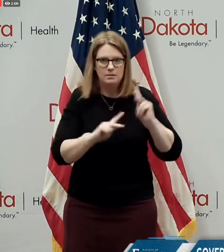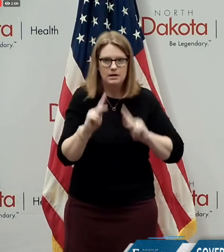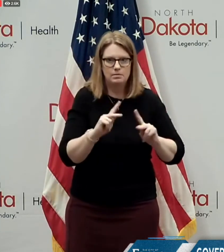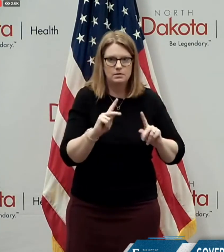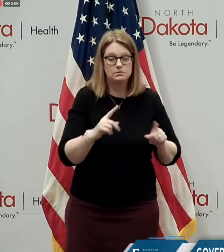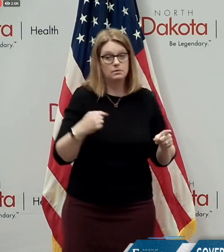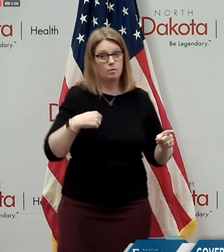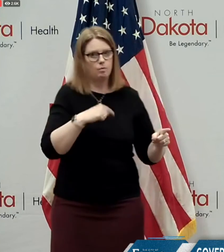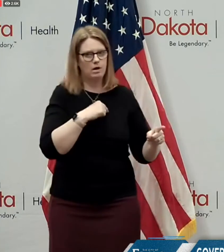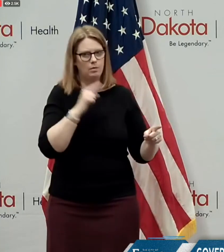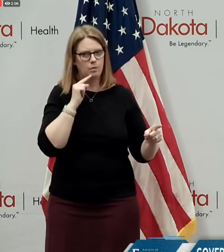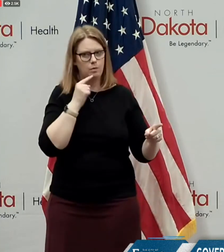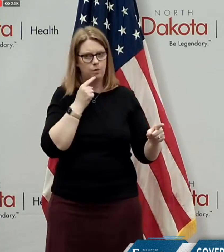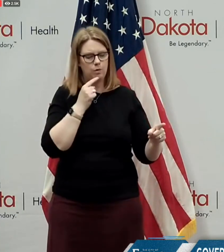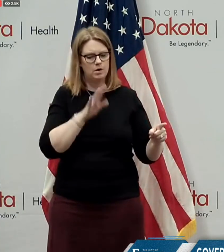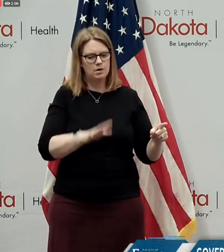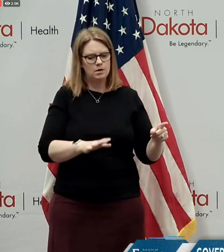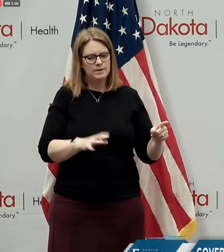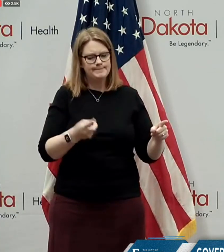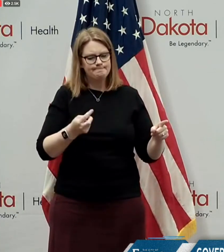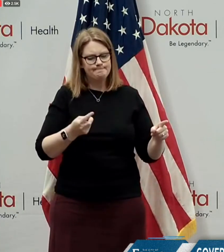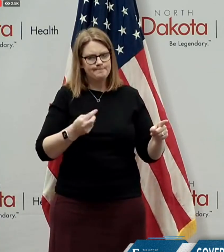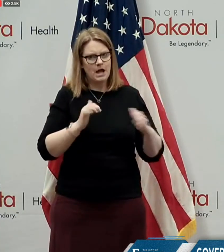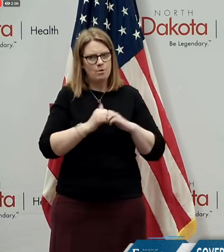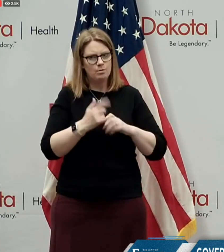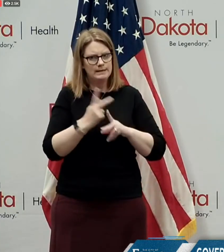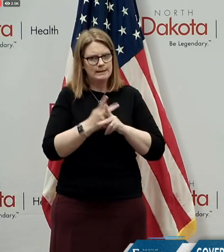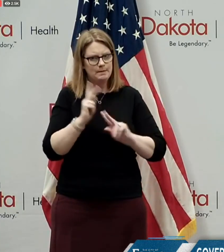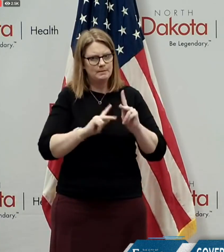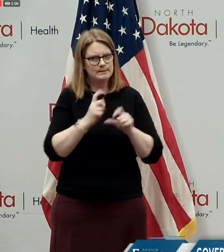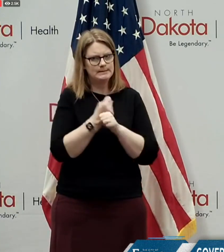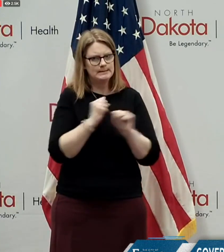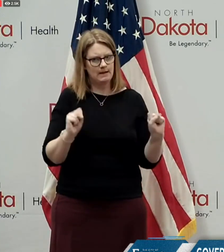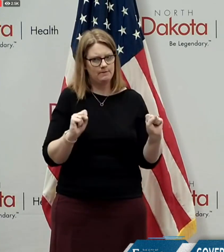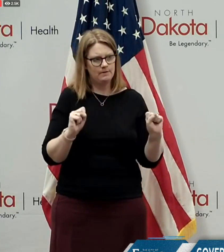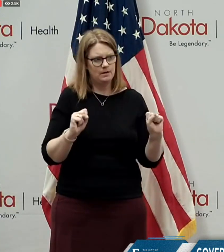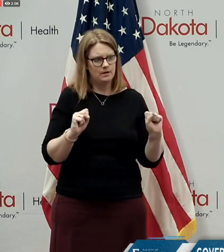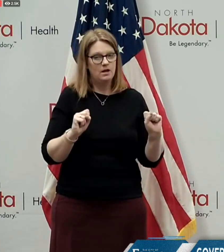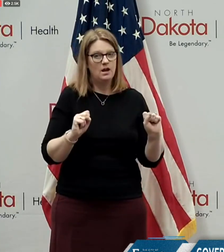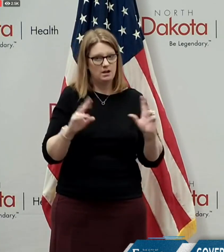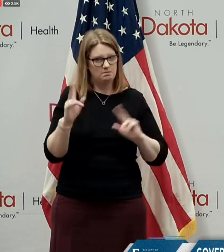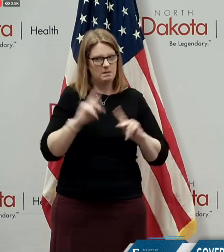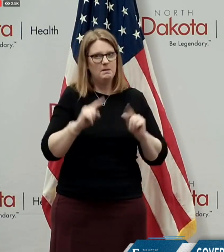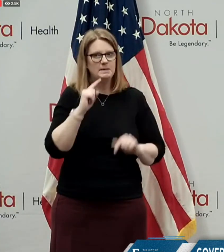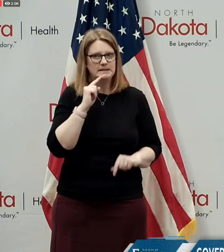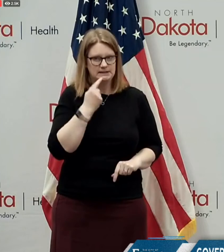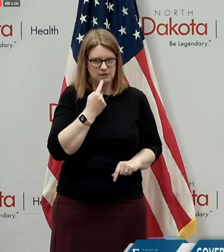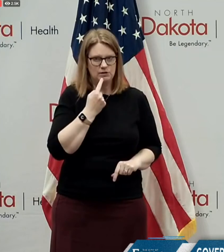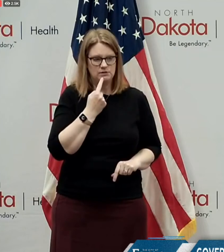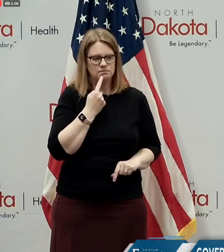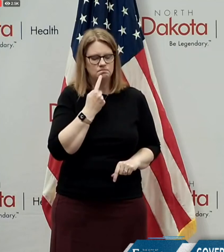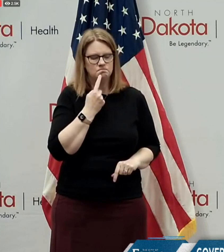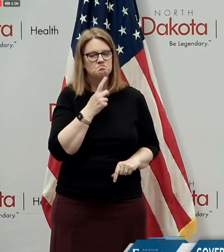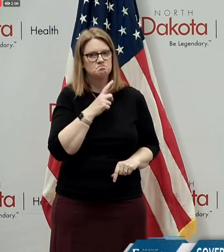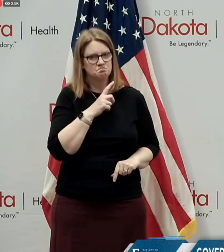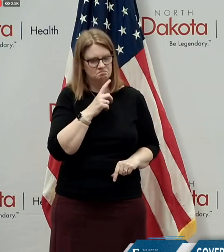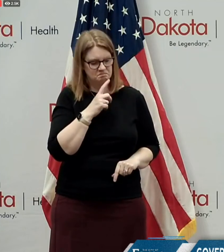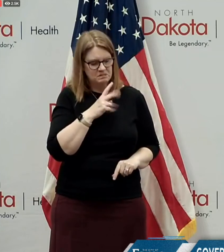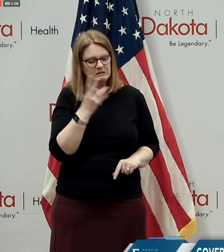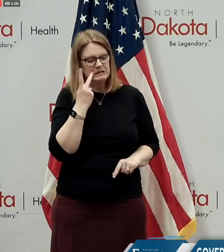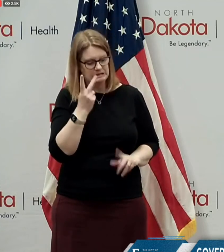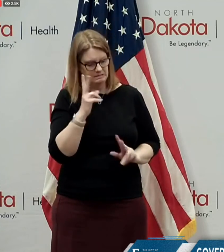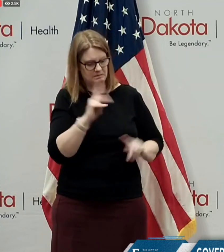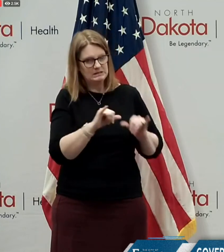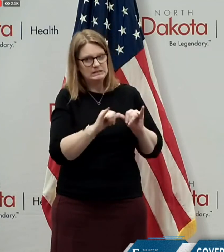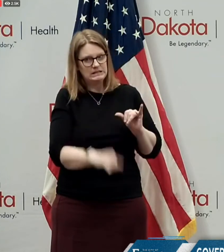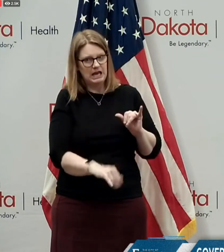every precaution that we can take. And I think with that, are people taking it serious enough to where they are staying home, they are staying